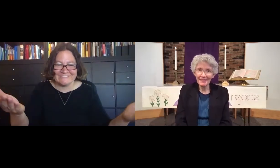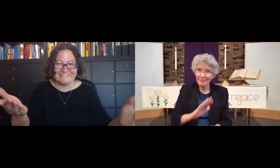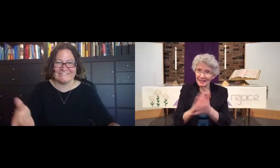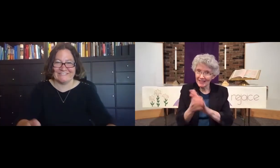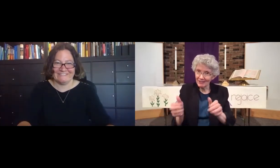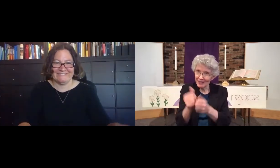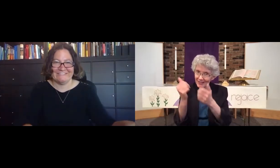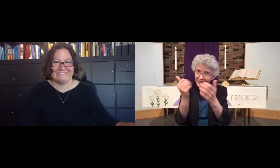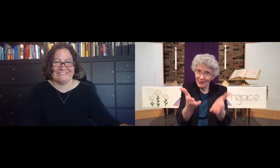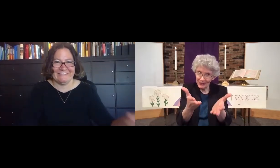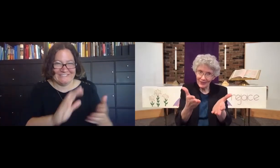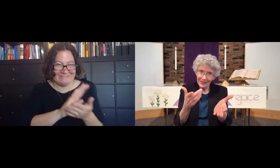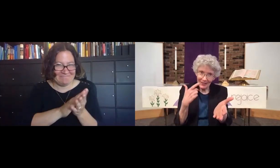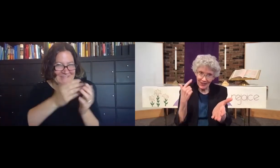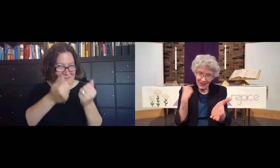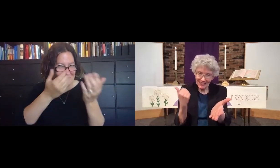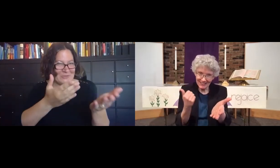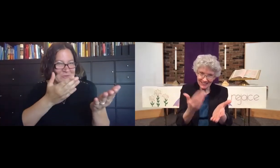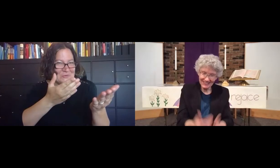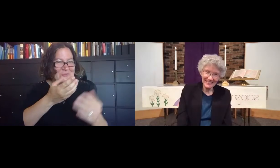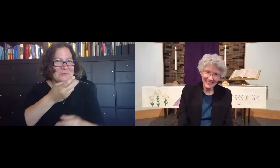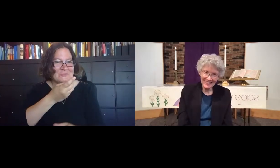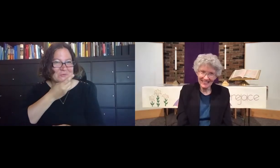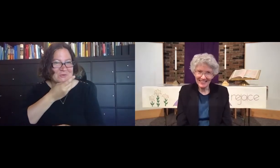Dorothy and Lori are sharing God's peace.